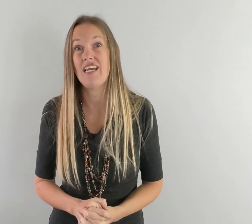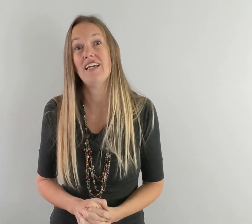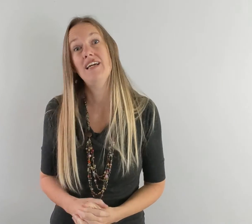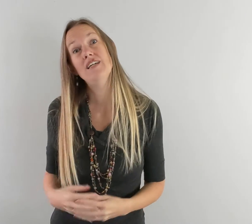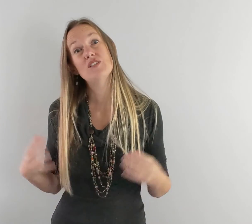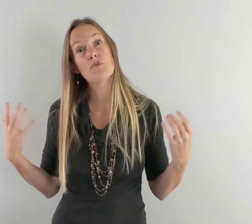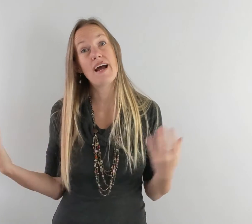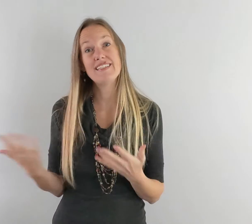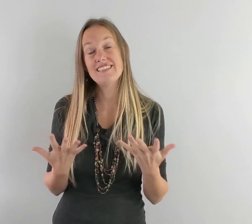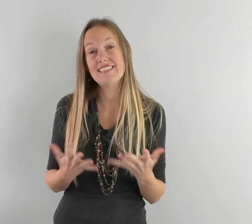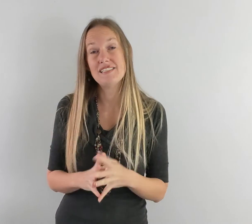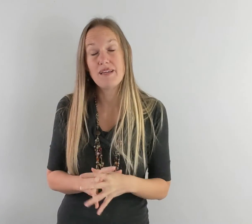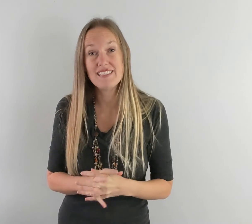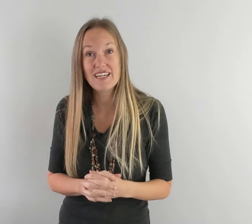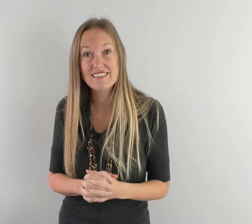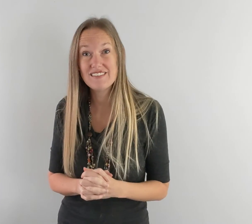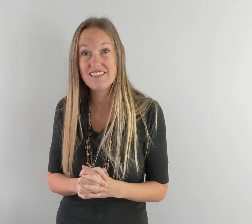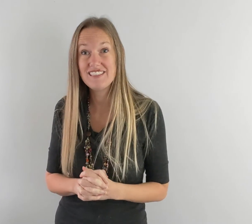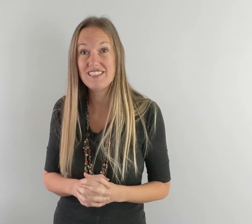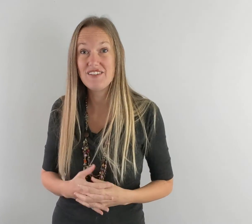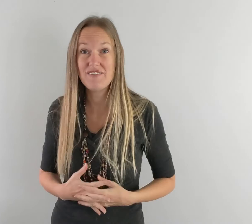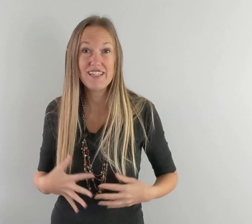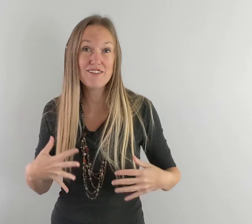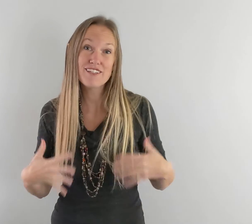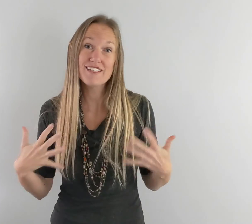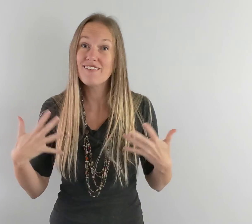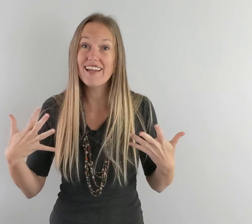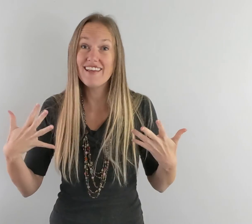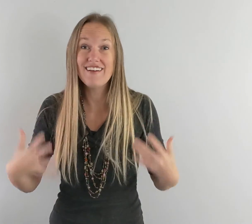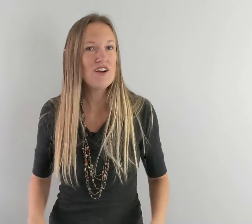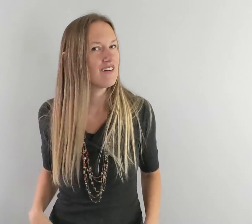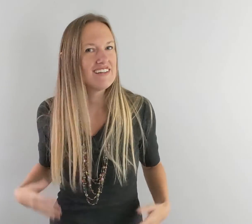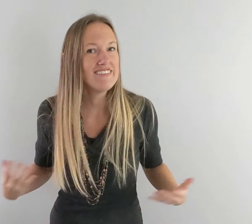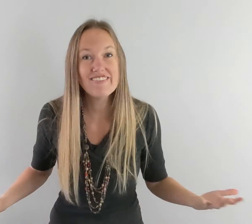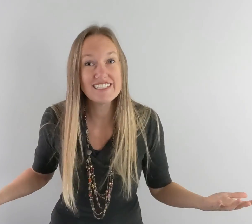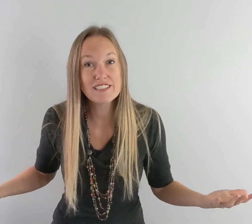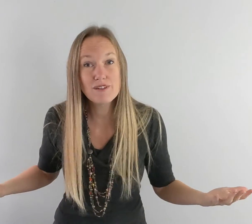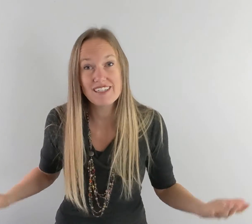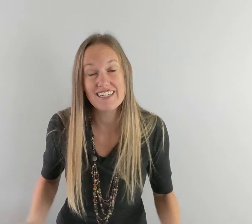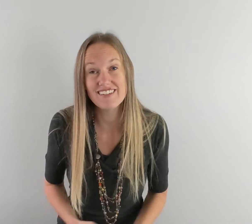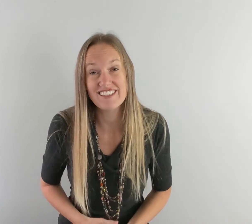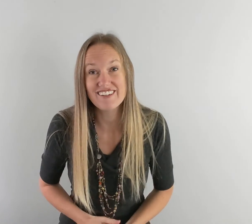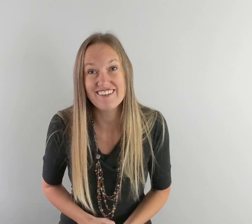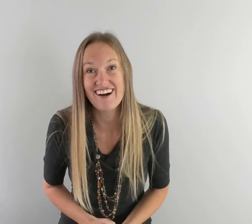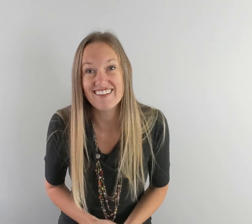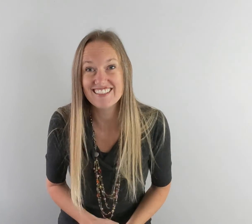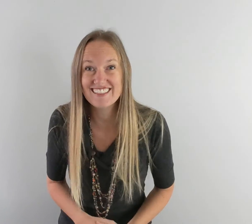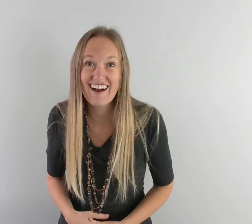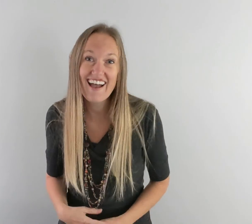music. So practice this as many times as you need to, and when you're feeling ready, or even if you just want to give it a good old college try,